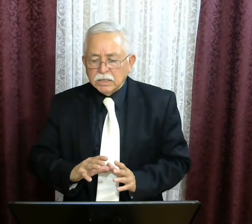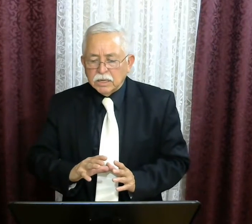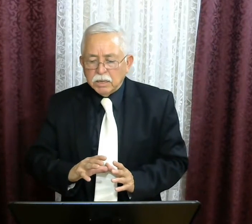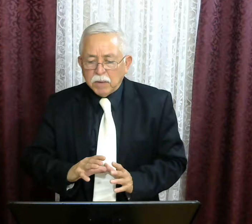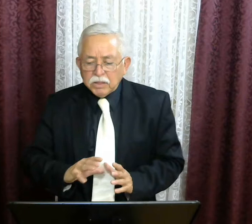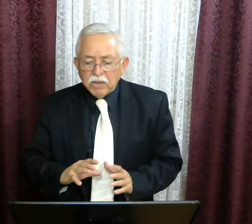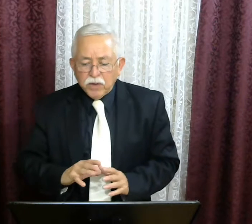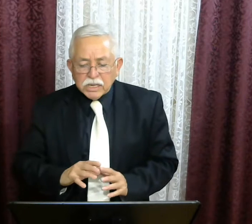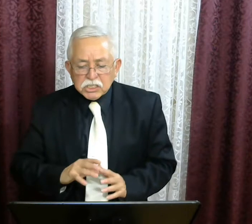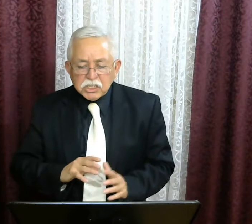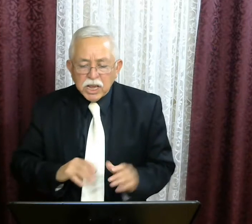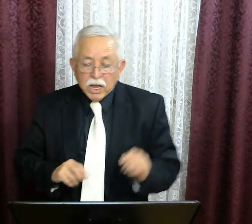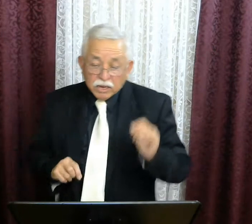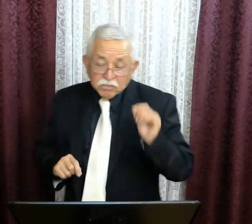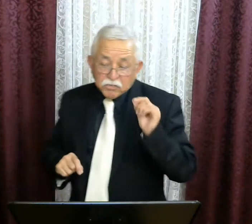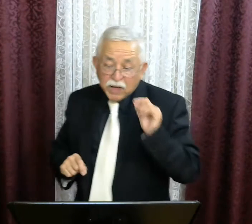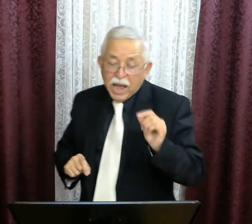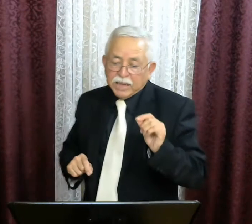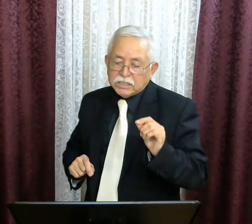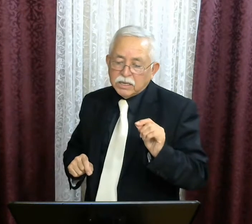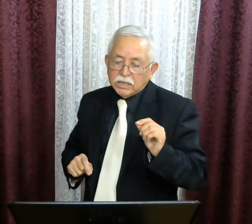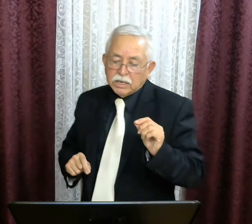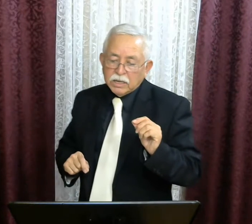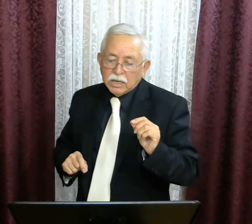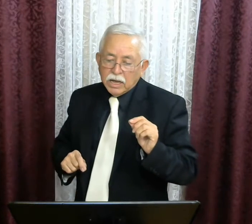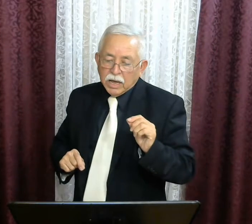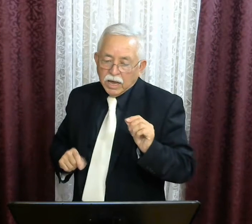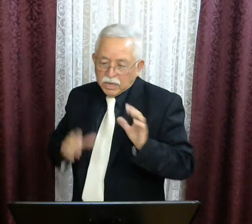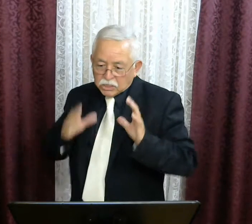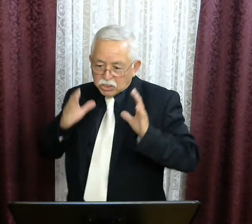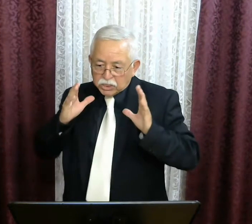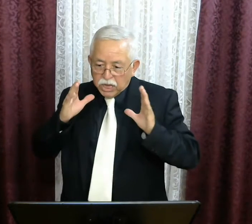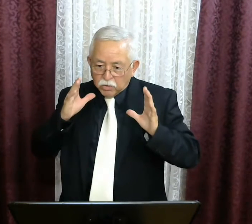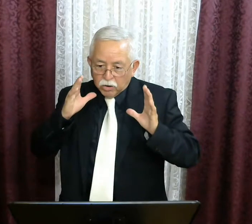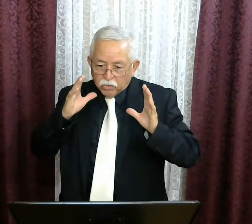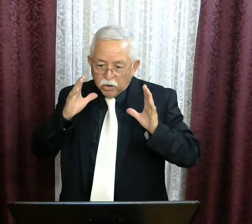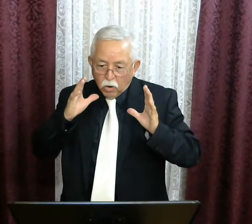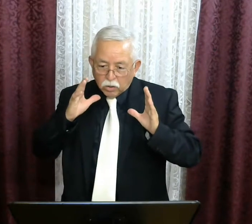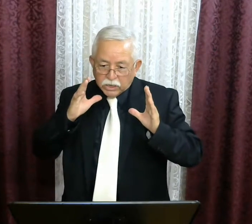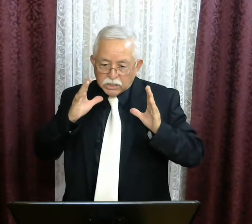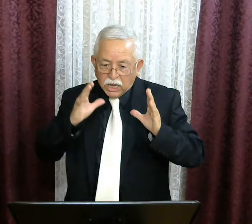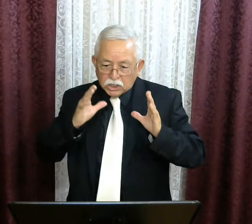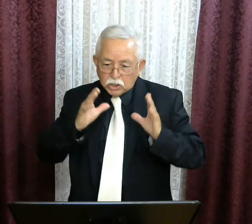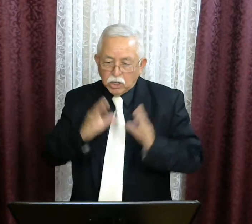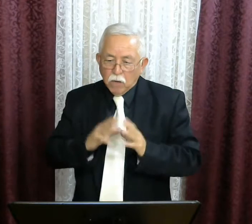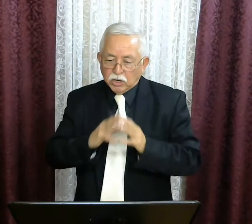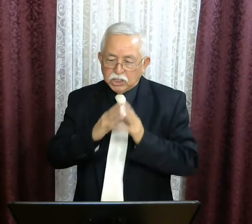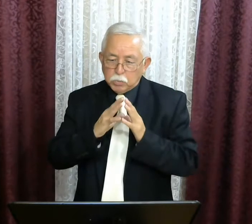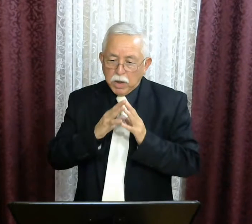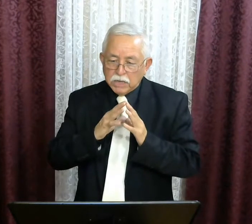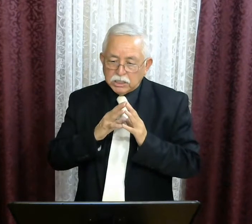My dear friends, in fact, it is never the Lord's intention for his blessing to